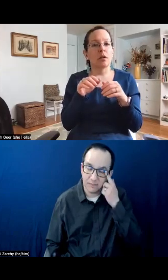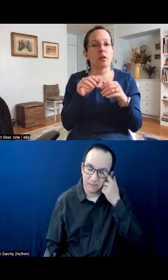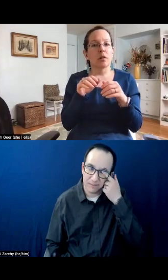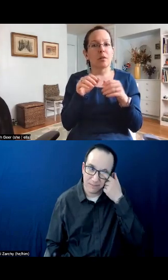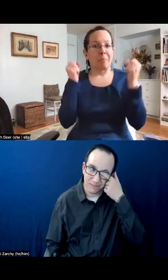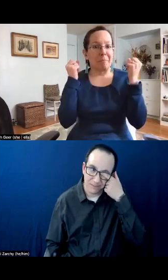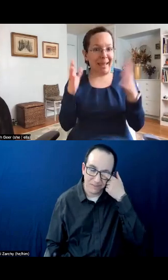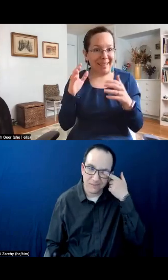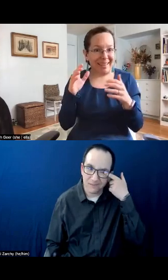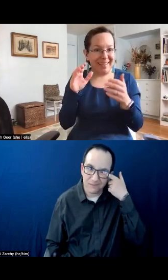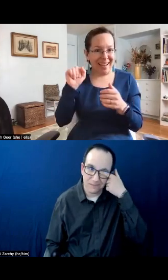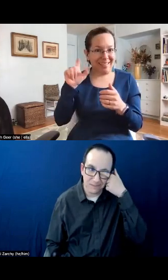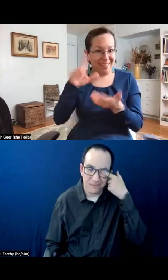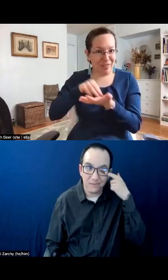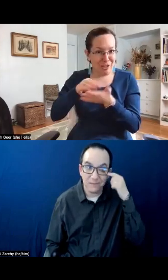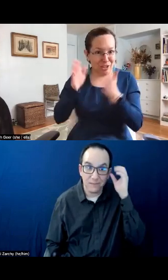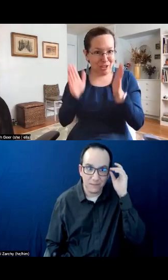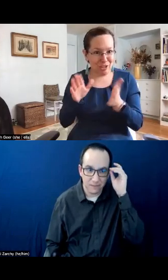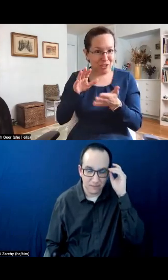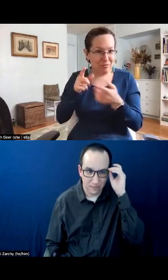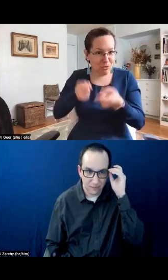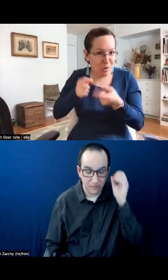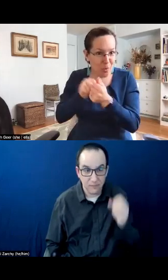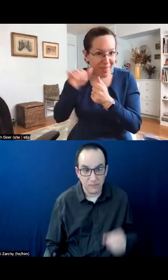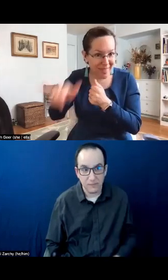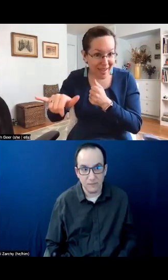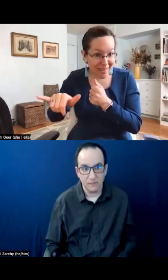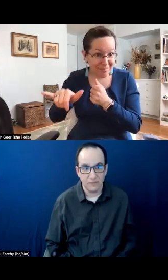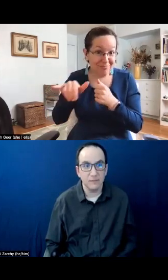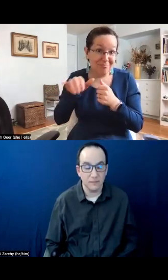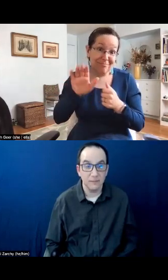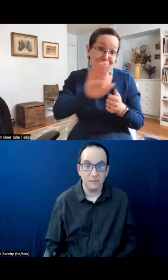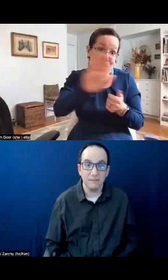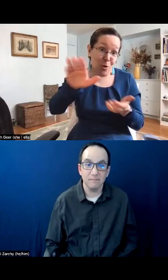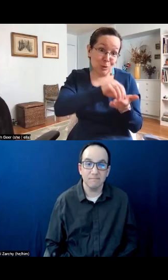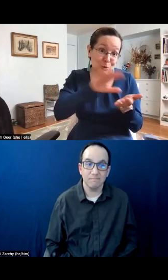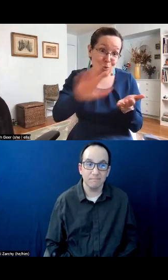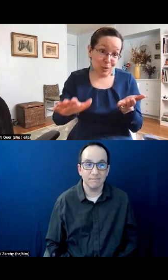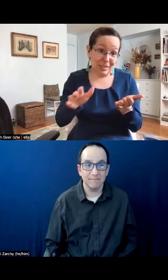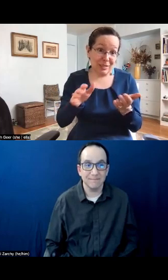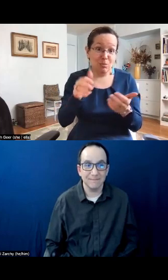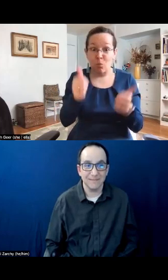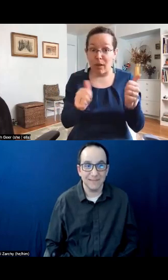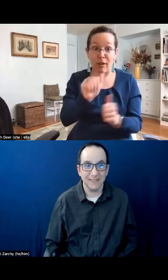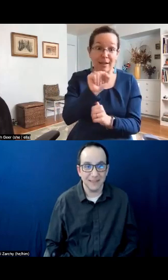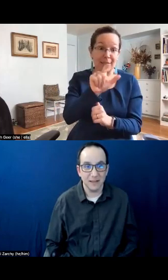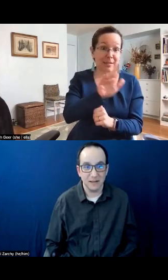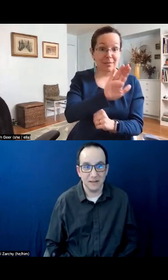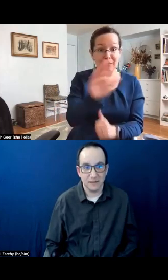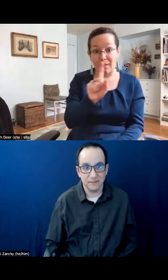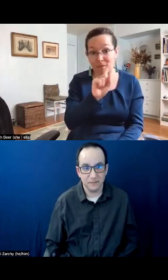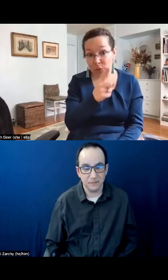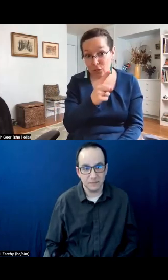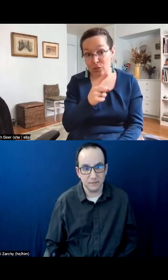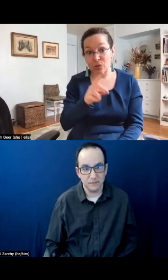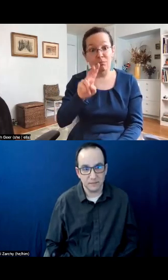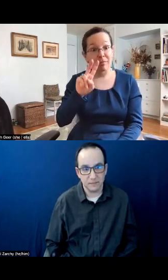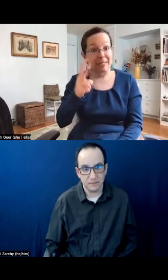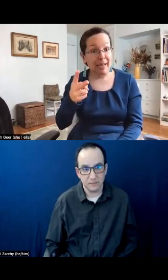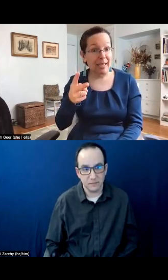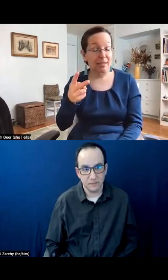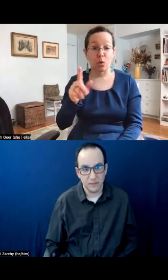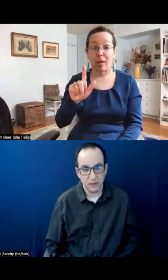of what it is that I intend to say. Many ASL learners do struggle with that use of space. In fact, you may notice this within your